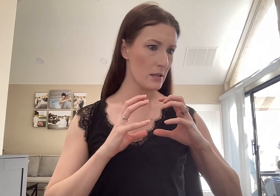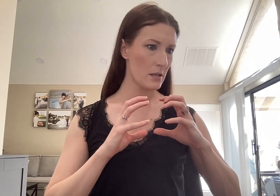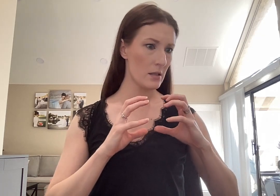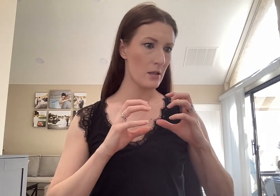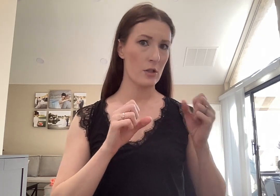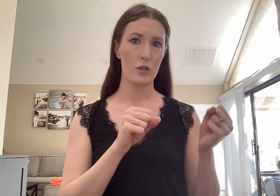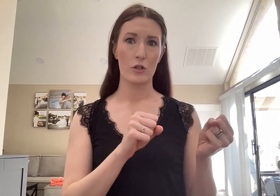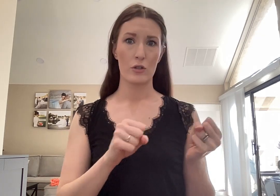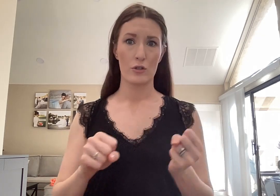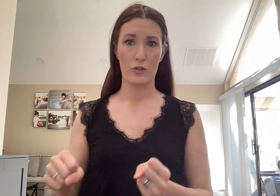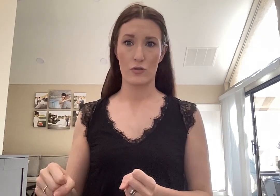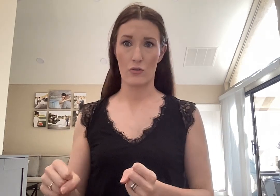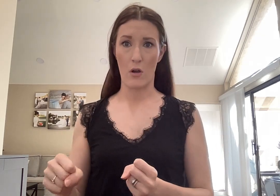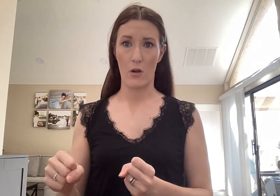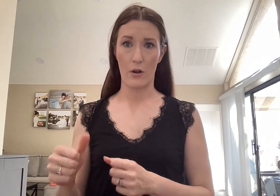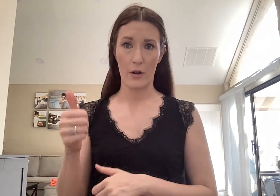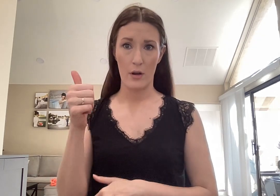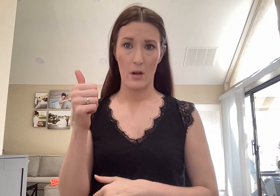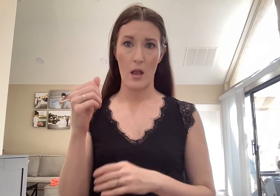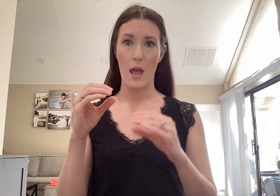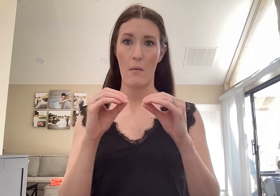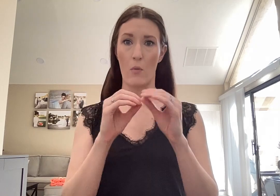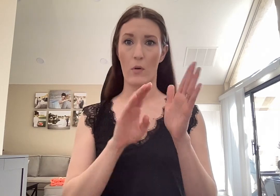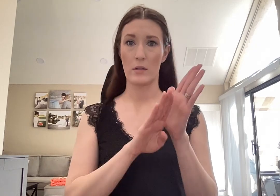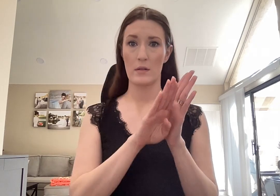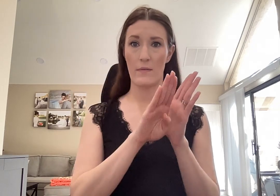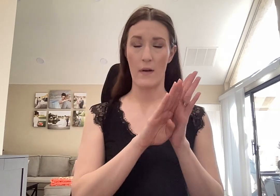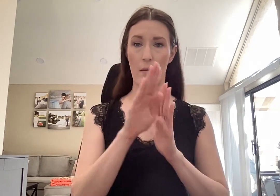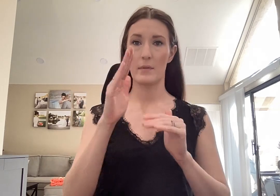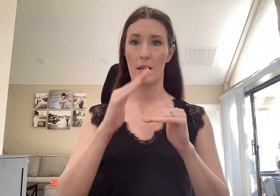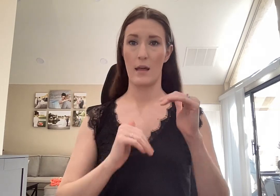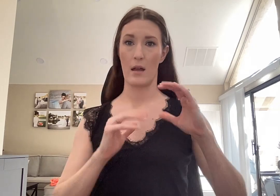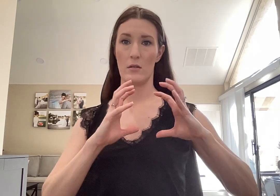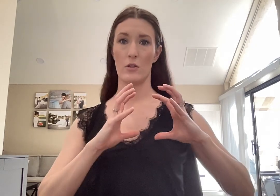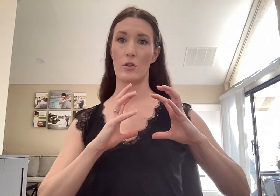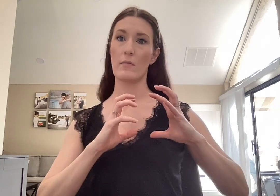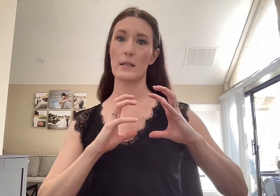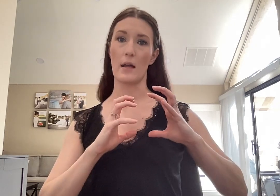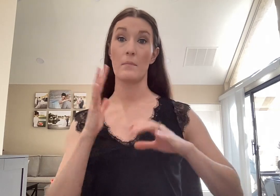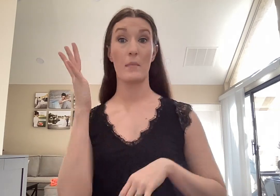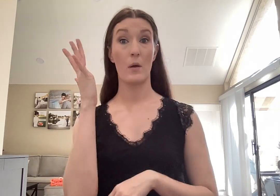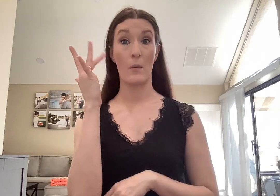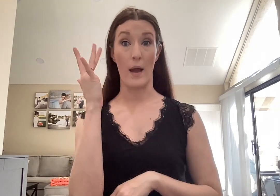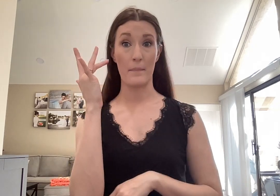is stronger and more developed than your right side. Why?